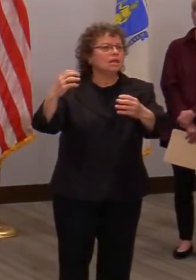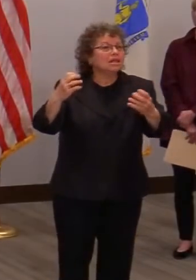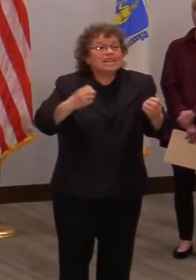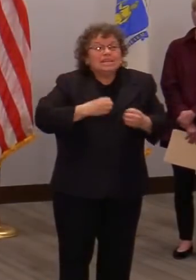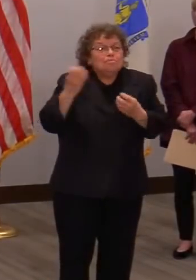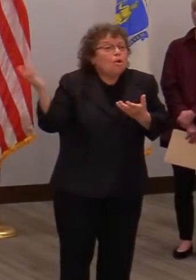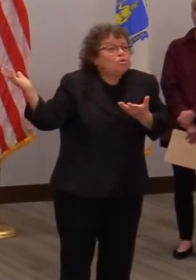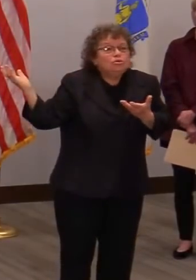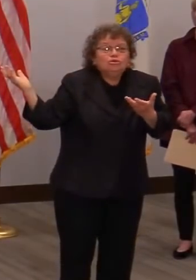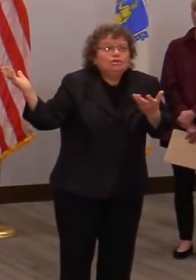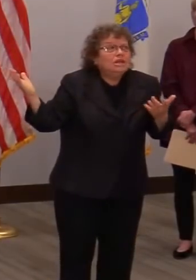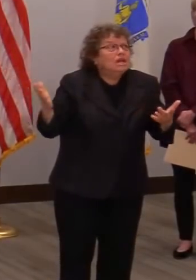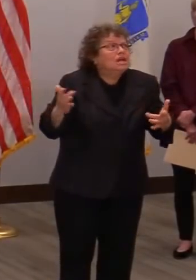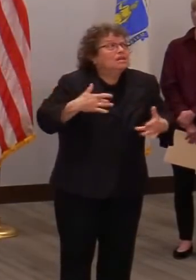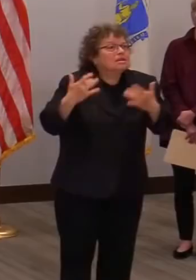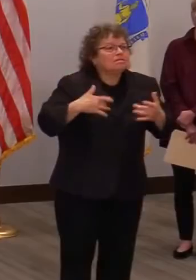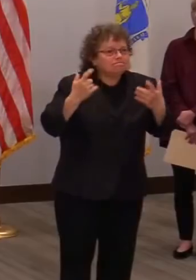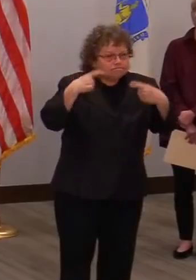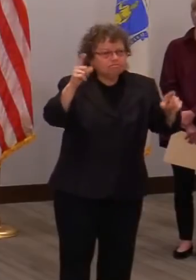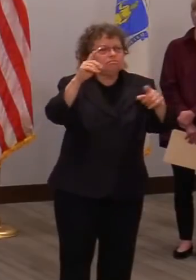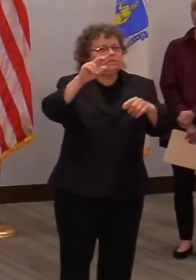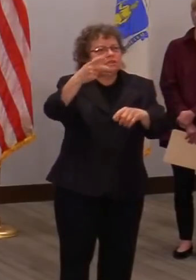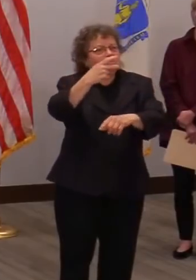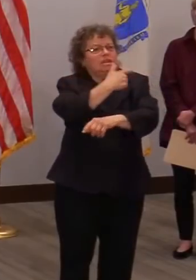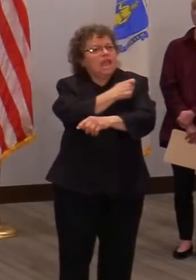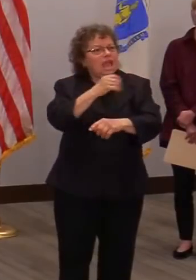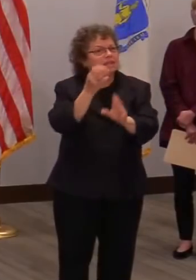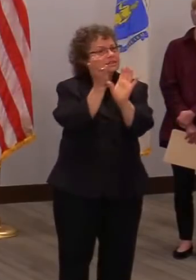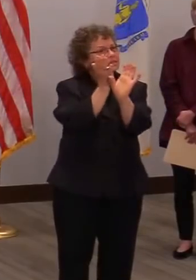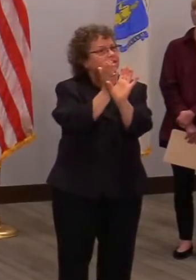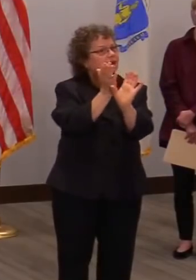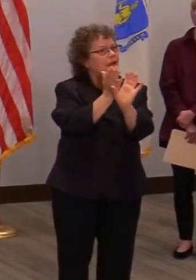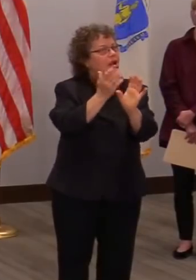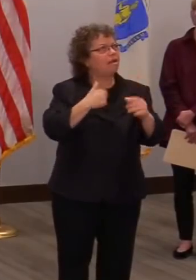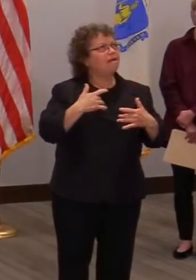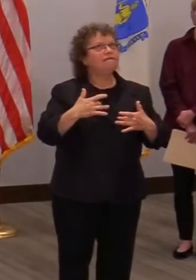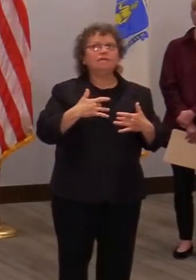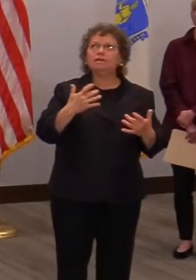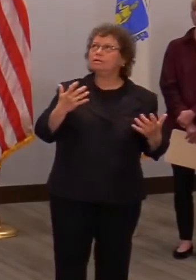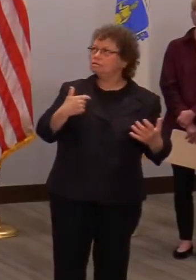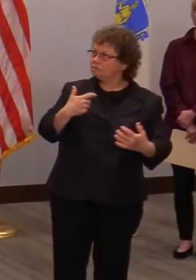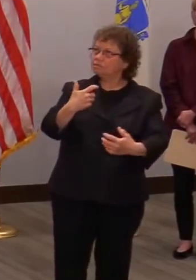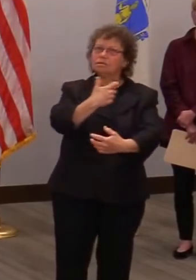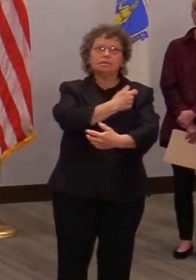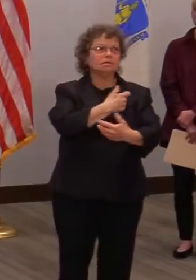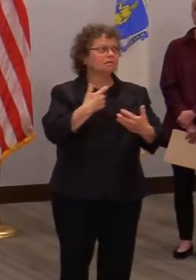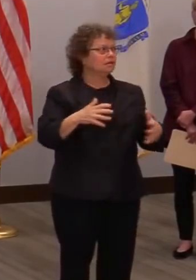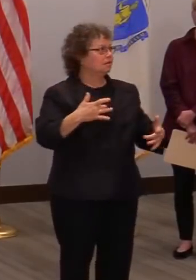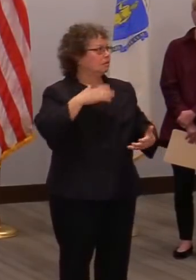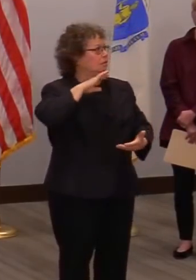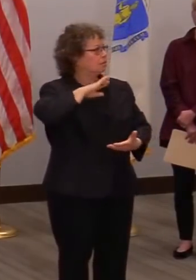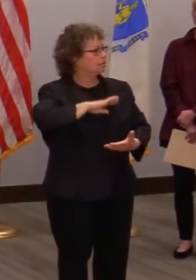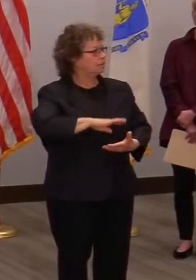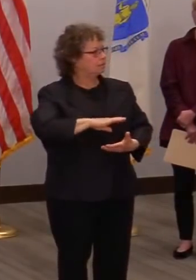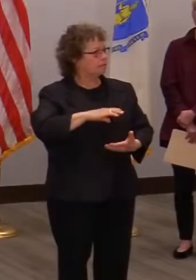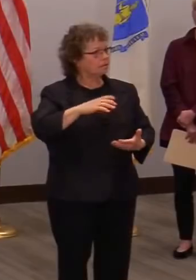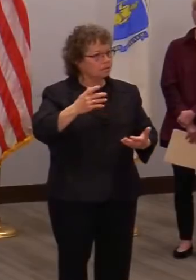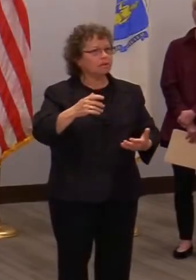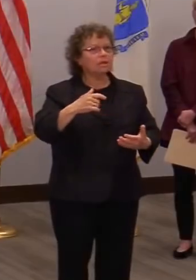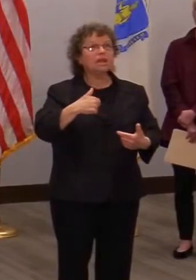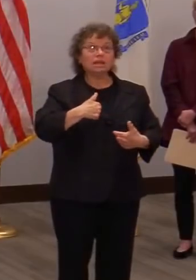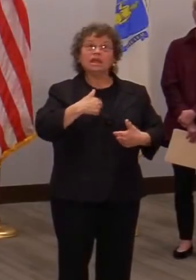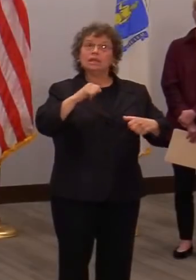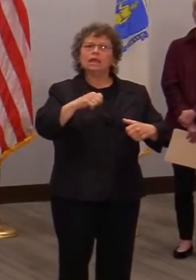excited I really was. But it was also great psychologically, but knowing if I can get this, I want to make sure that others throughout our